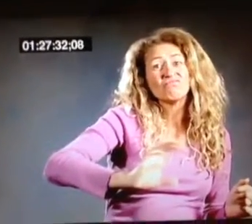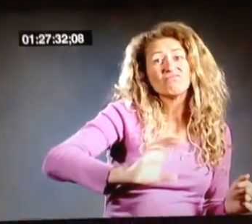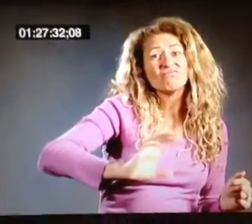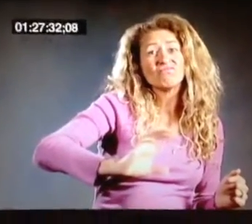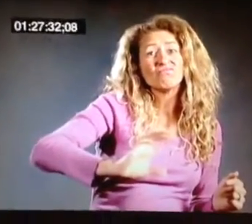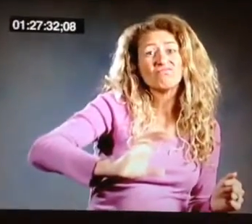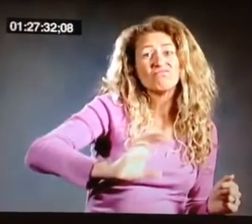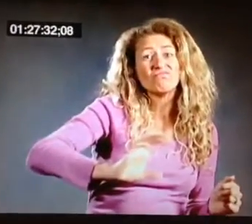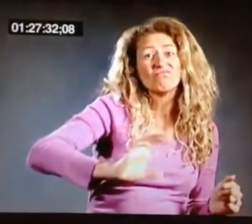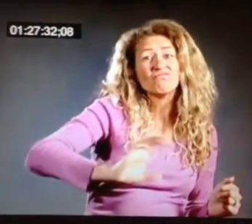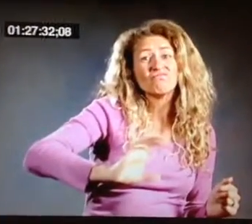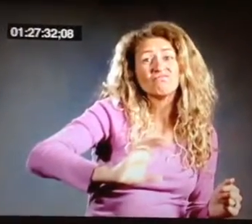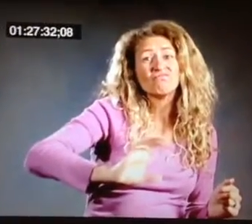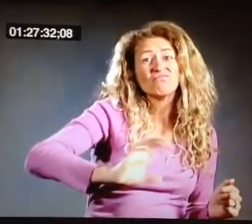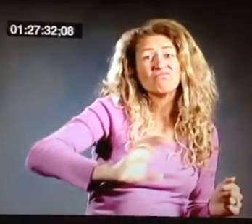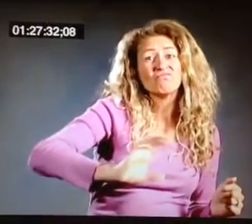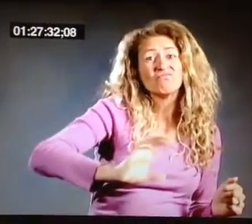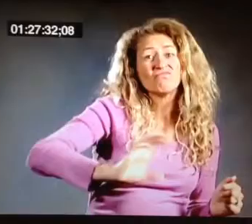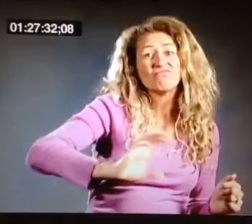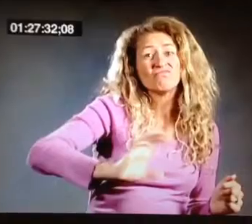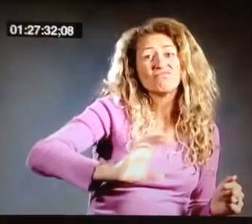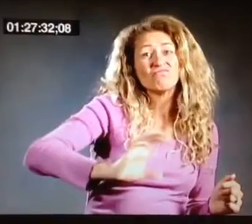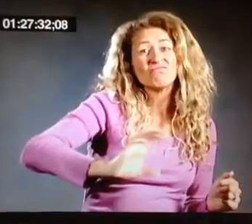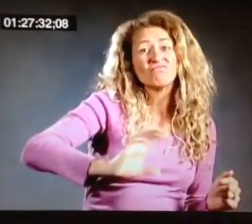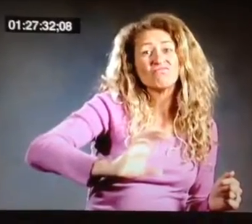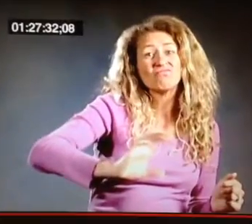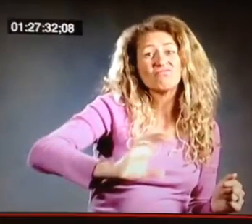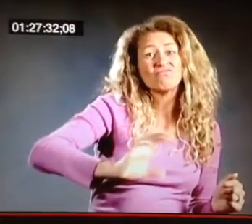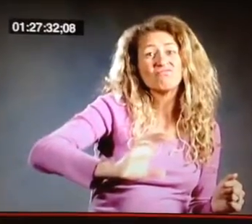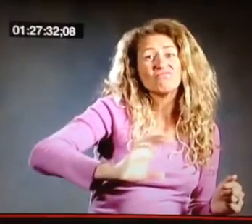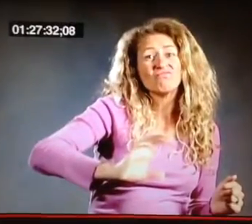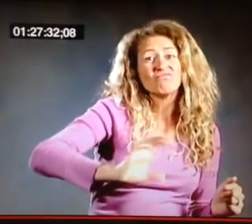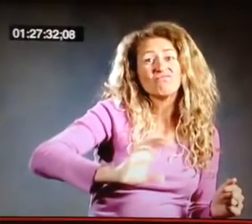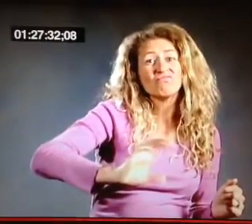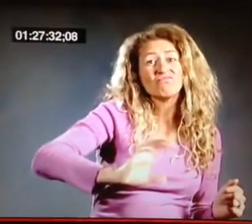you to stay nice. So about 3 weeks later,